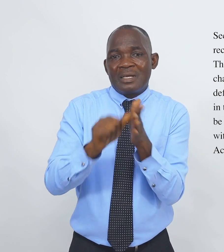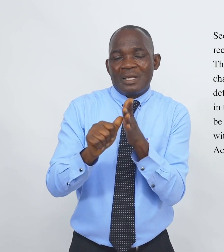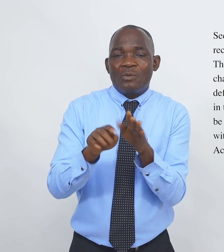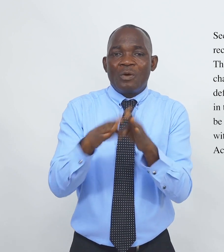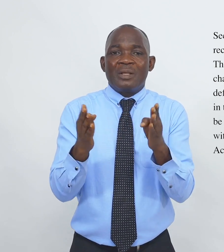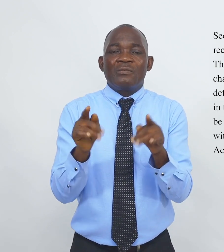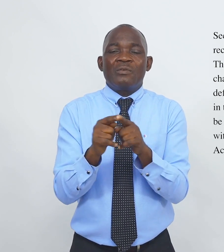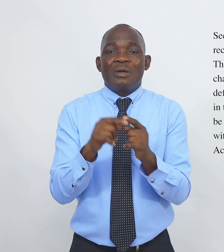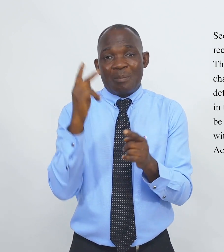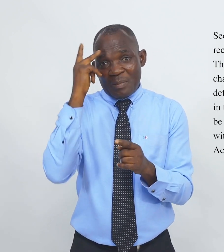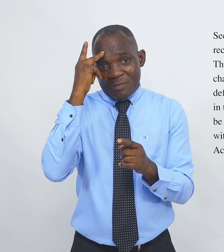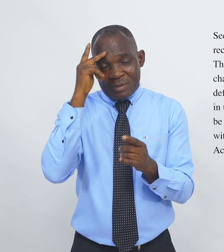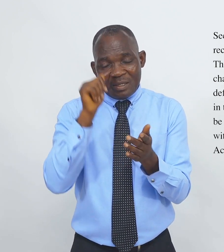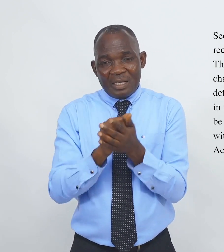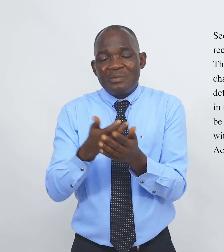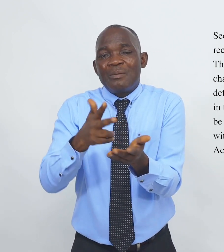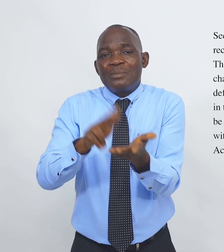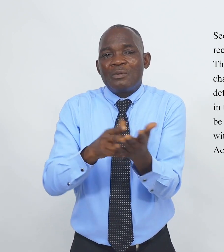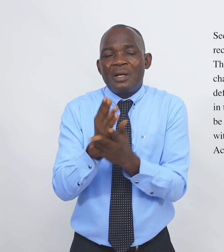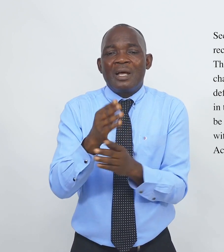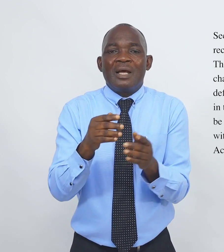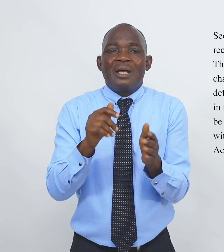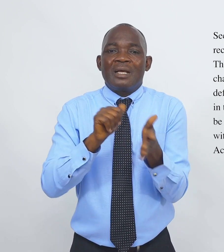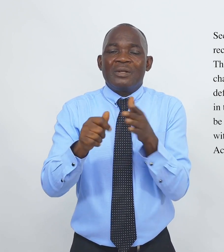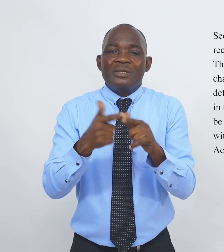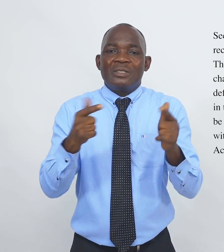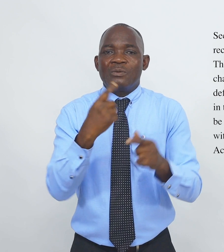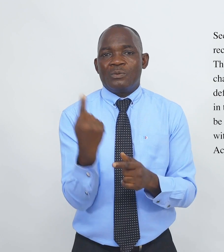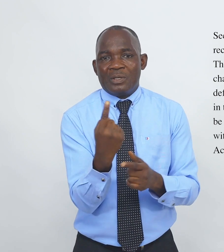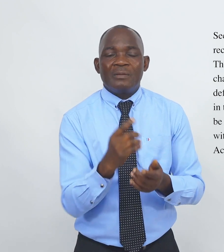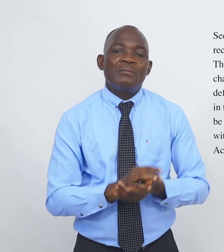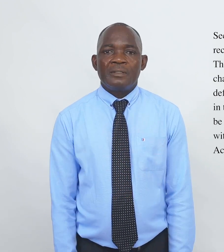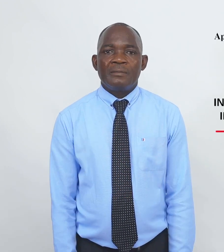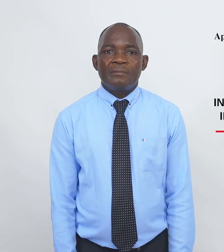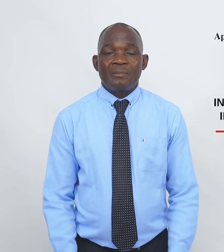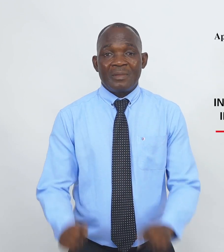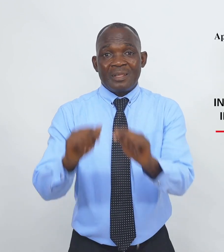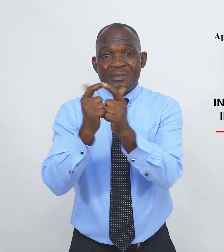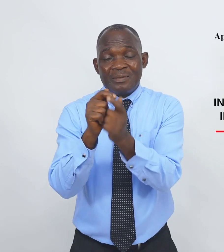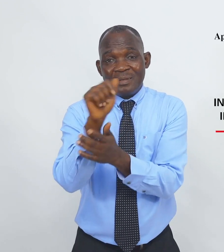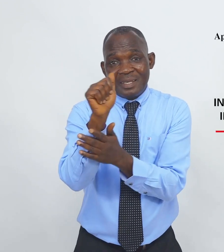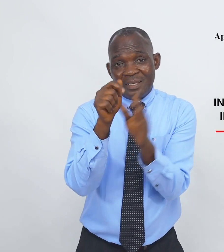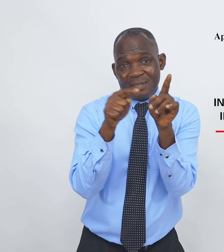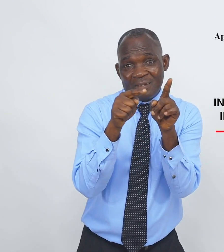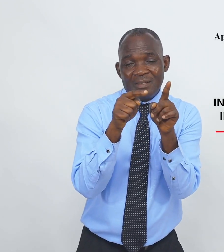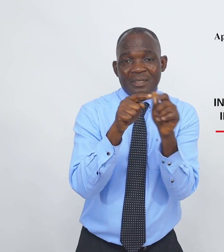for the purpose with the approval of the Controller and Accountant General. Appendix A.